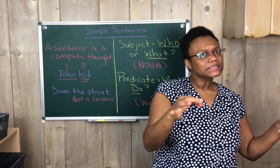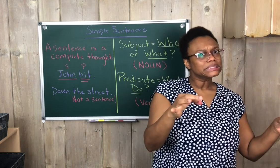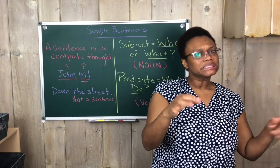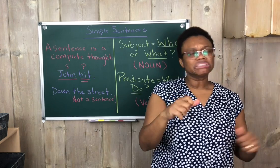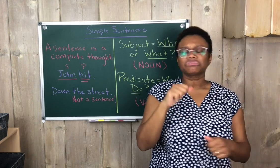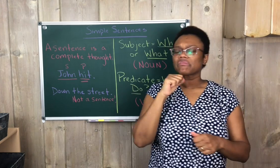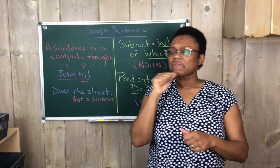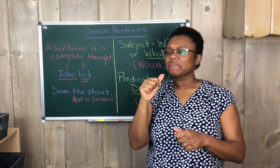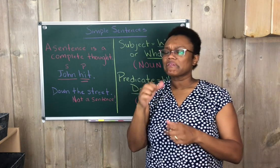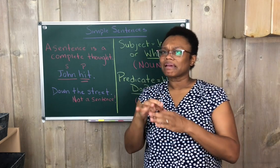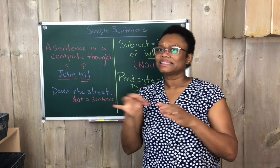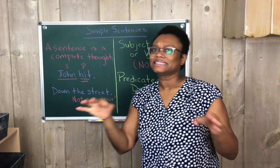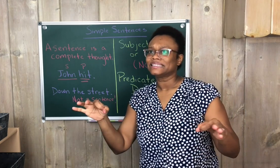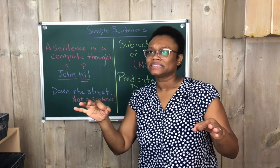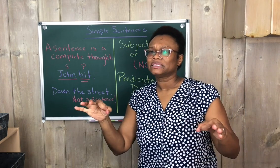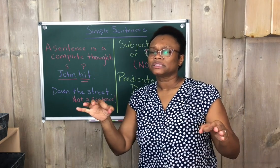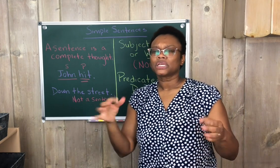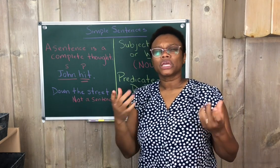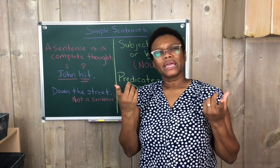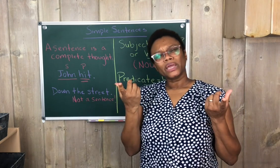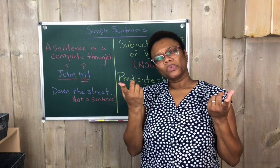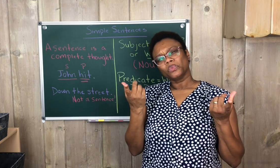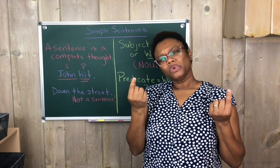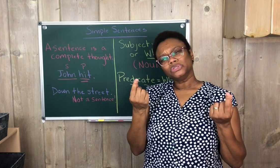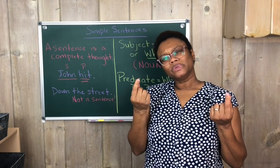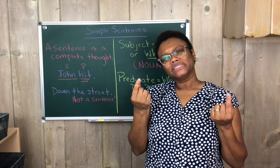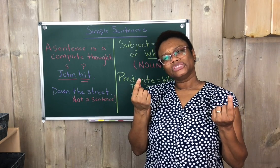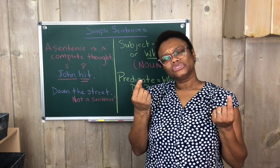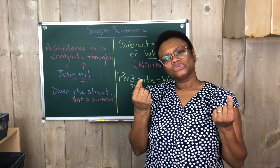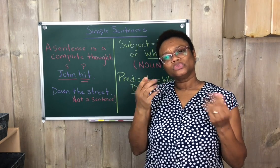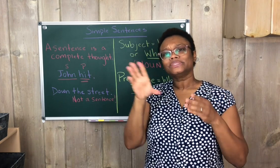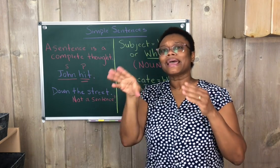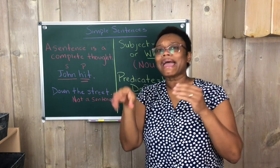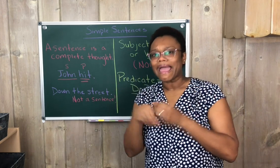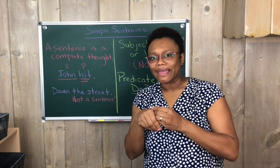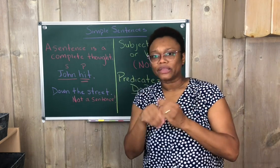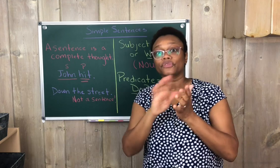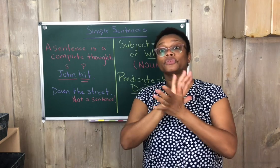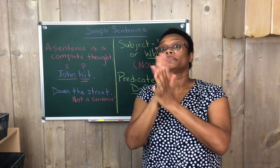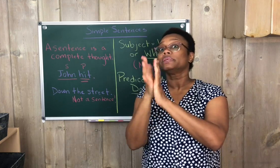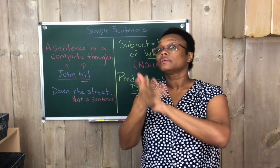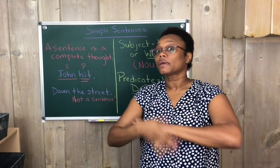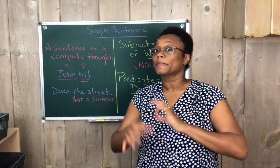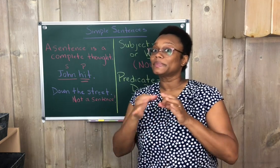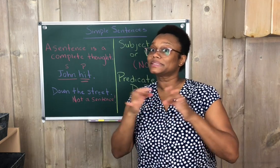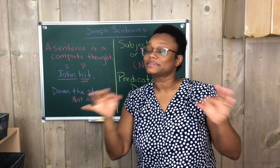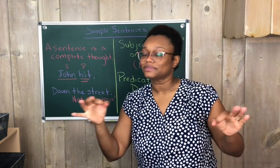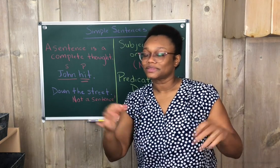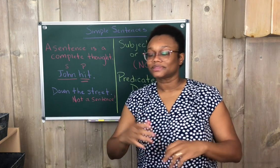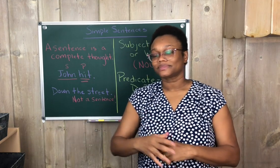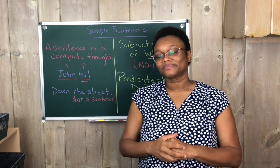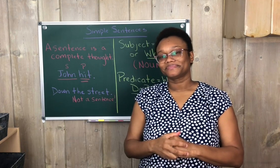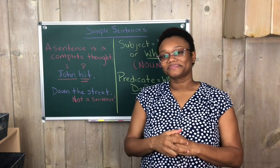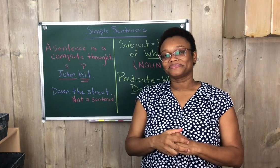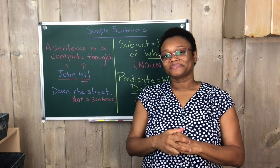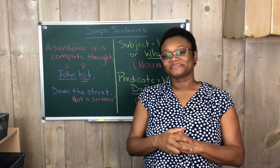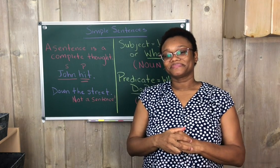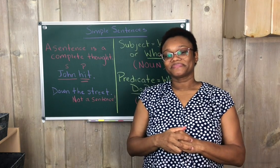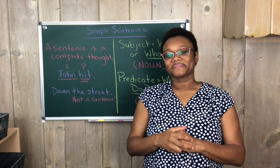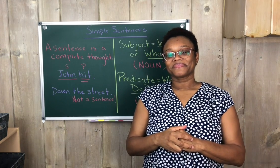think about what's a sentence and what's not a sentence. And what can I do to add so that the